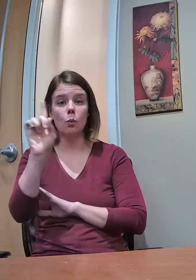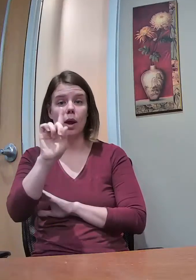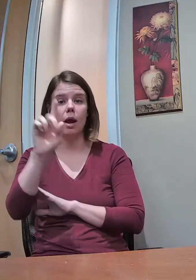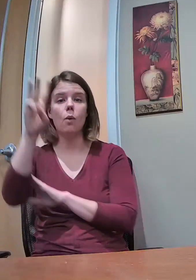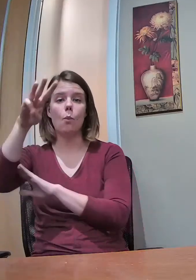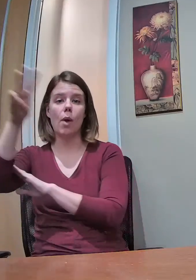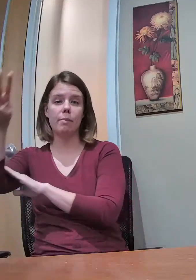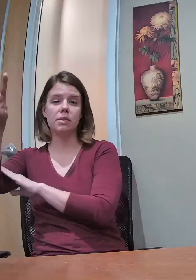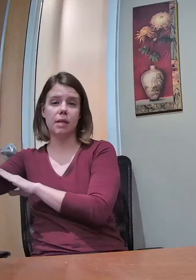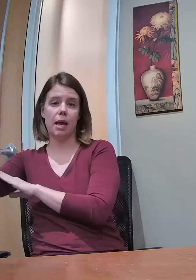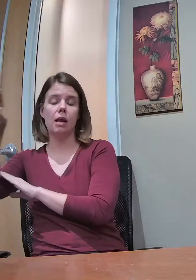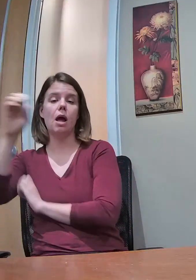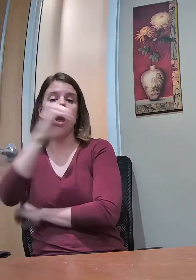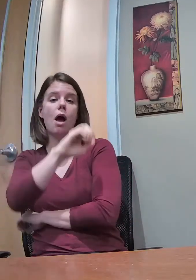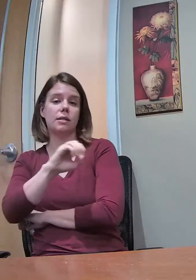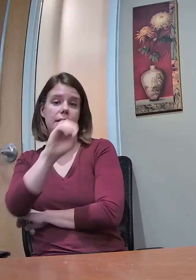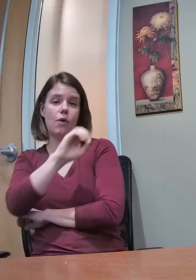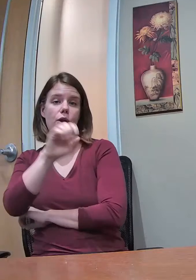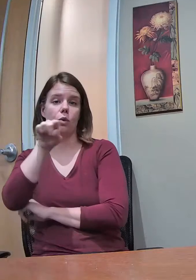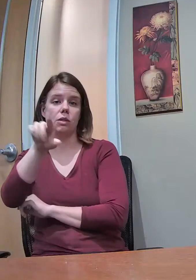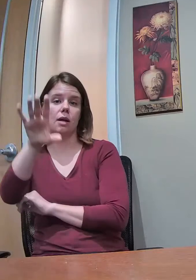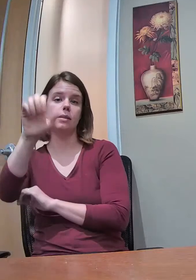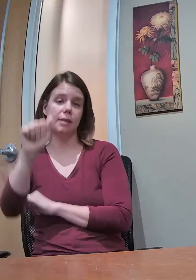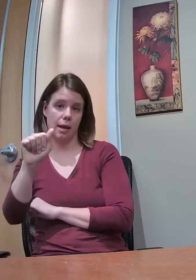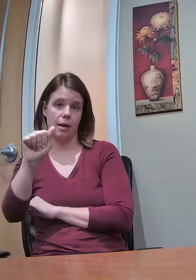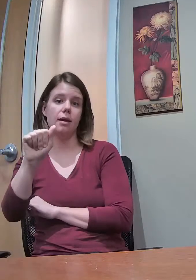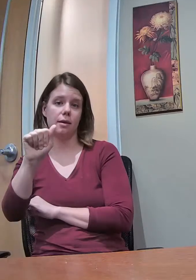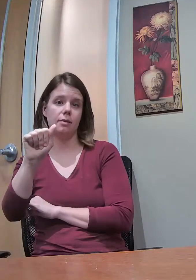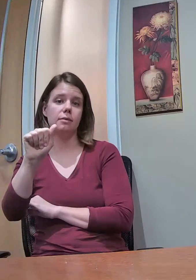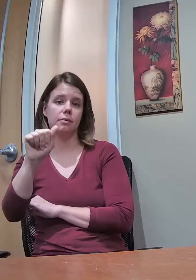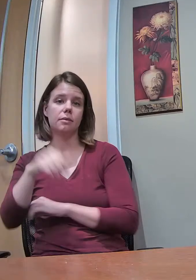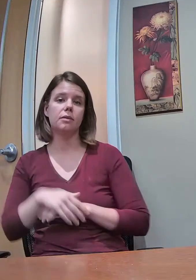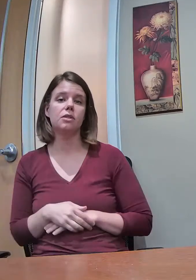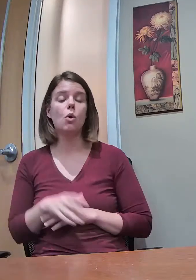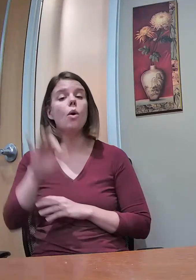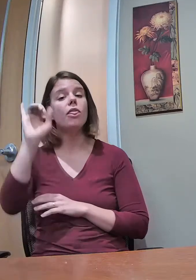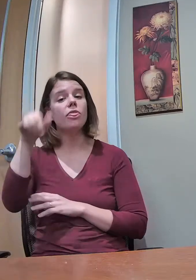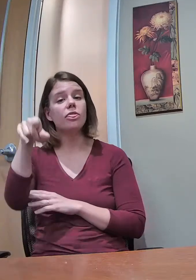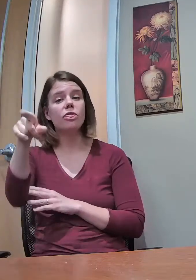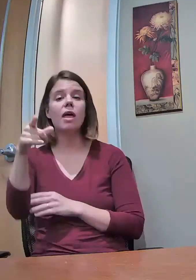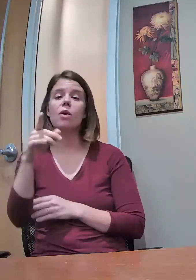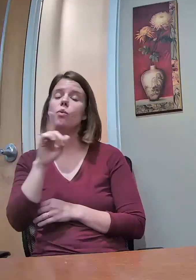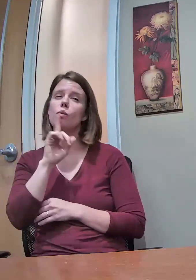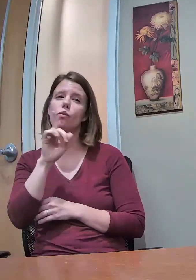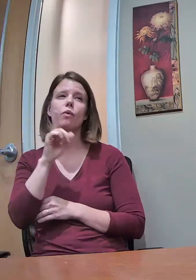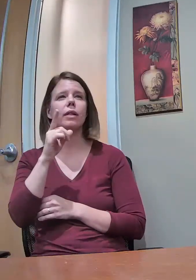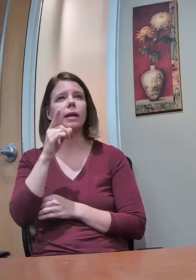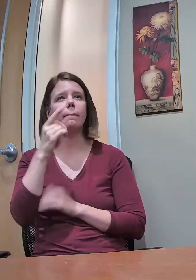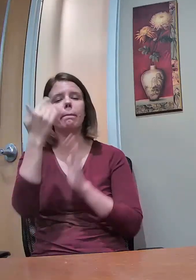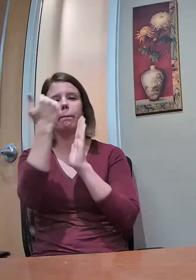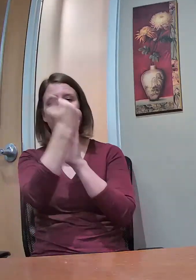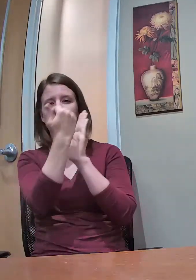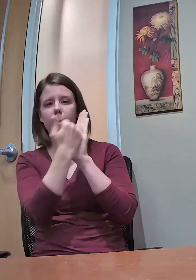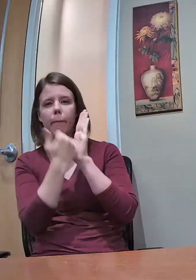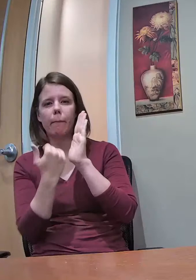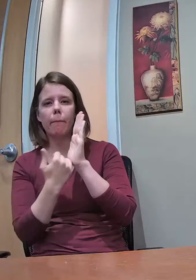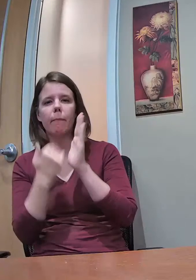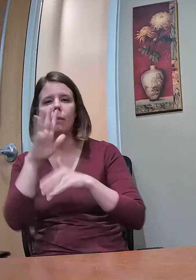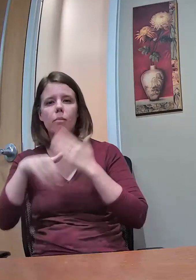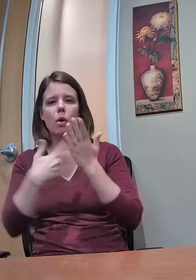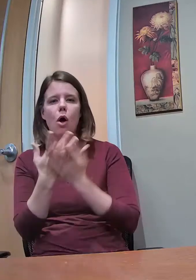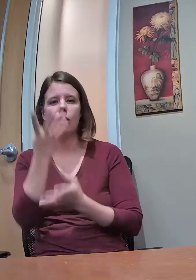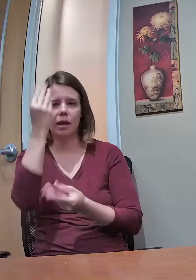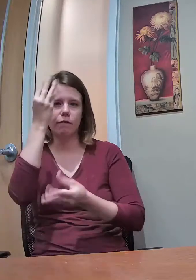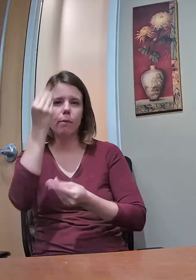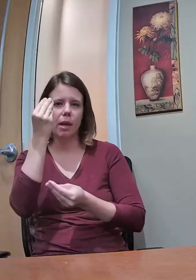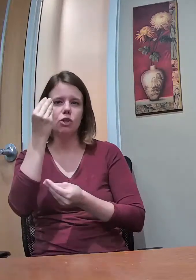webpage, which provides details with public health measures in place before the province enters step 1 of the